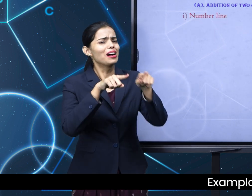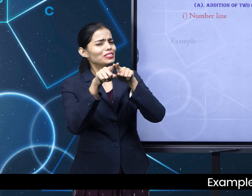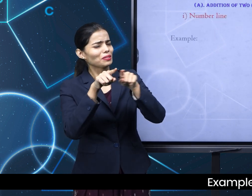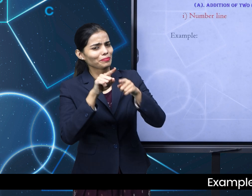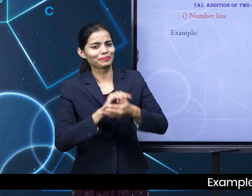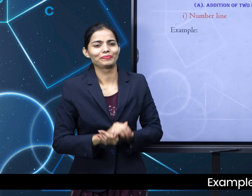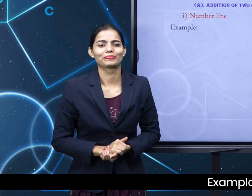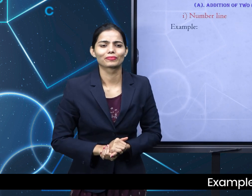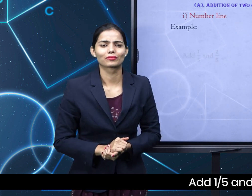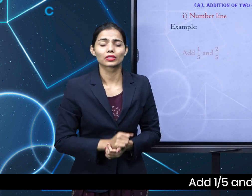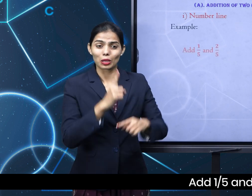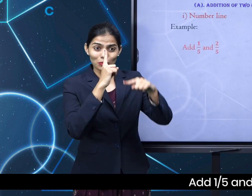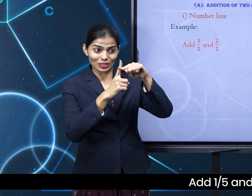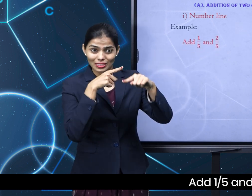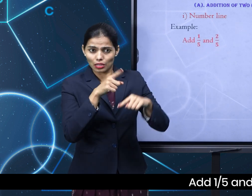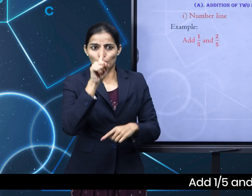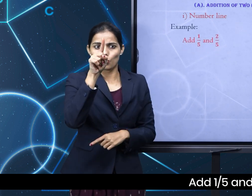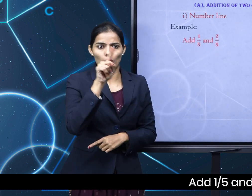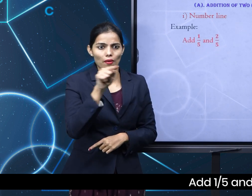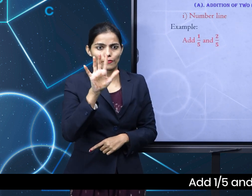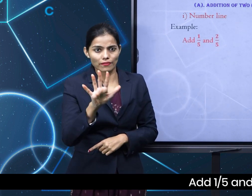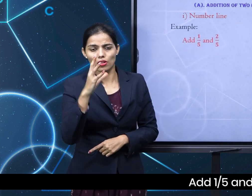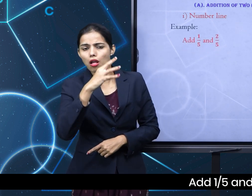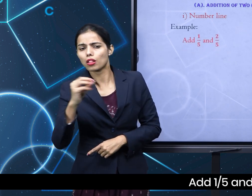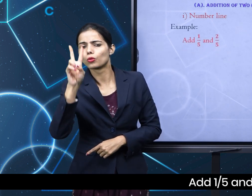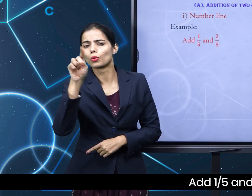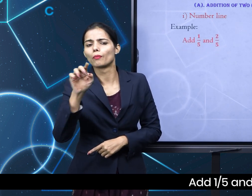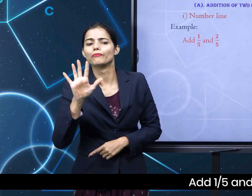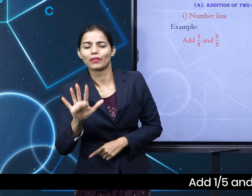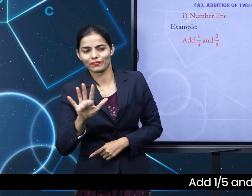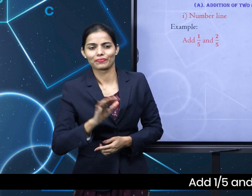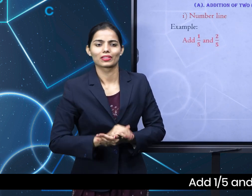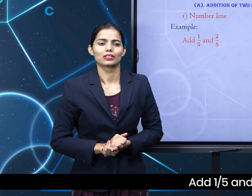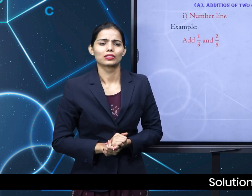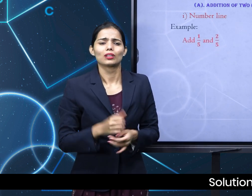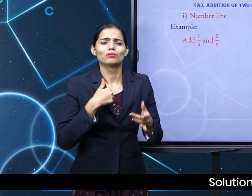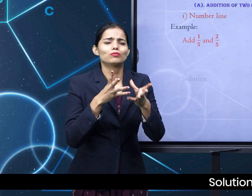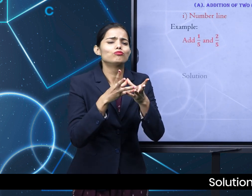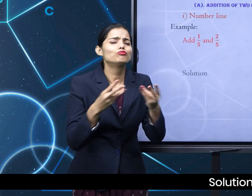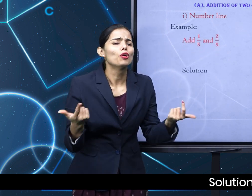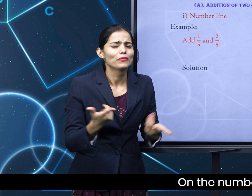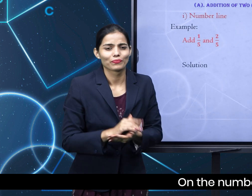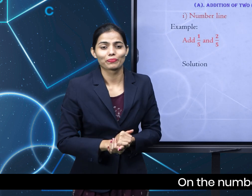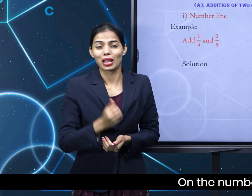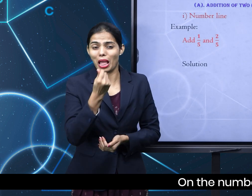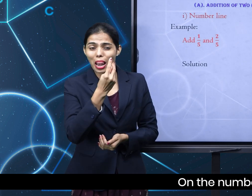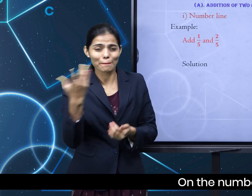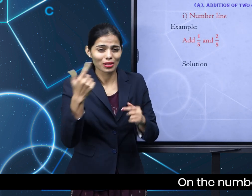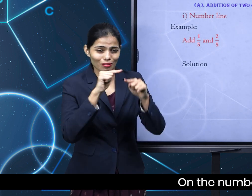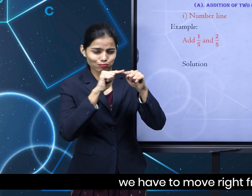Example, add 1 by 5 and 2 by 5. Solution, on the number line, we